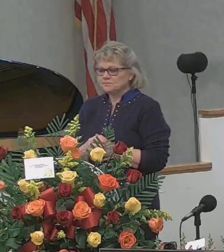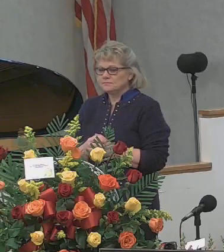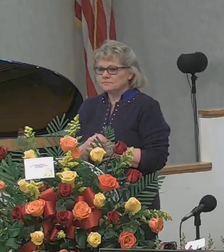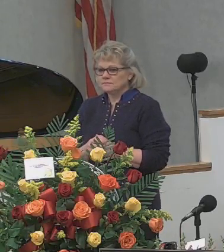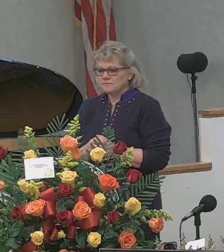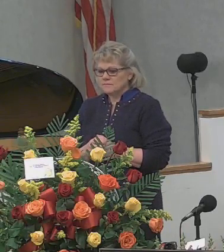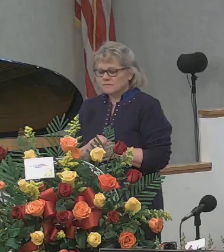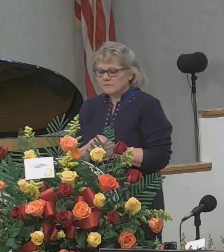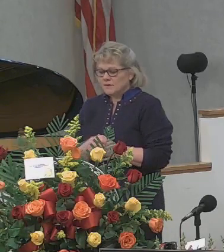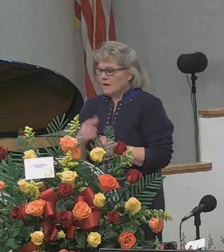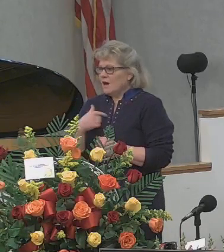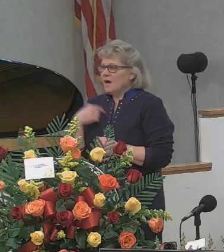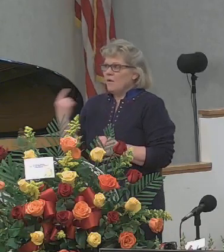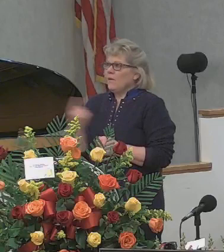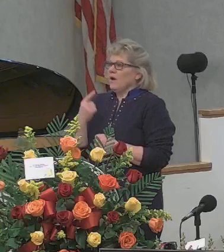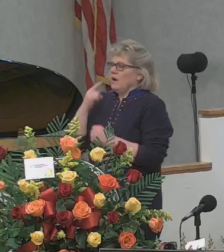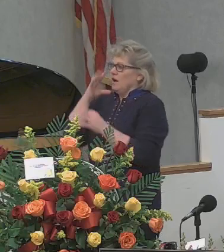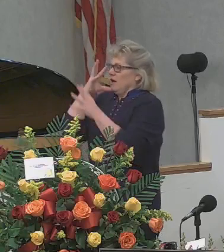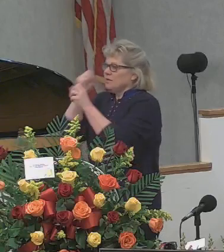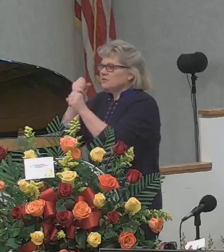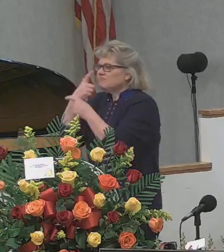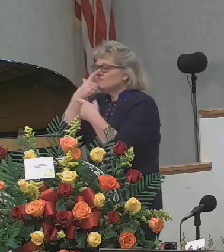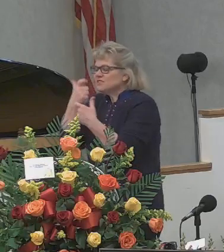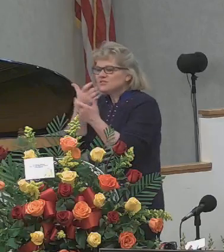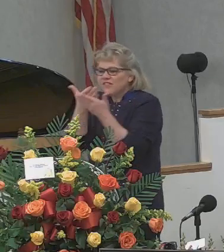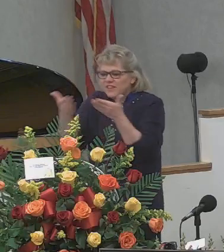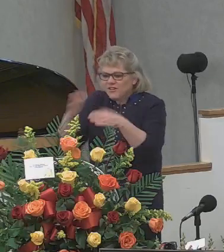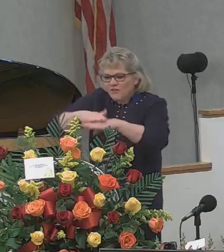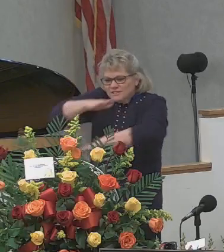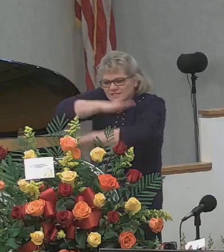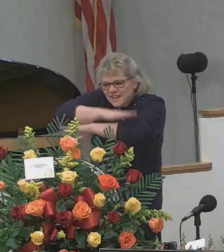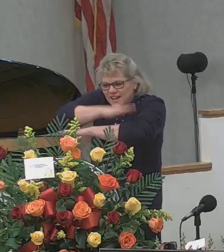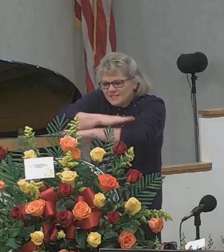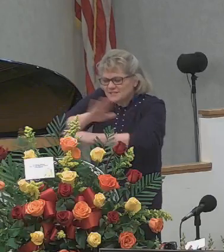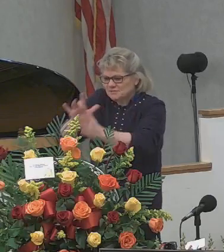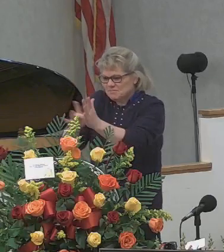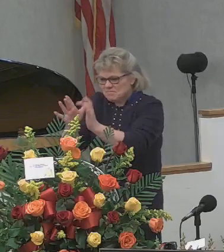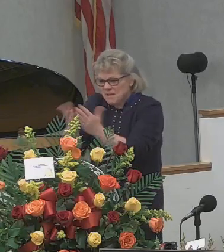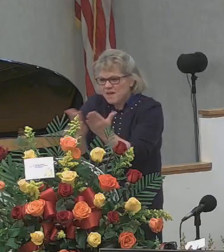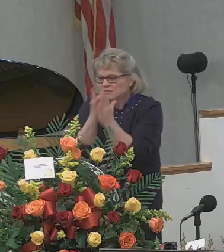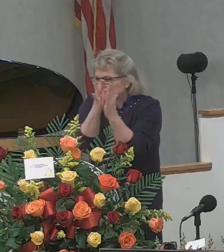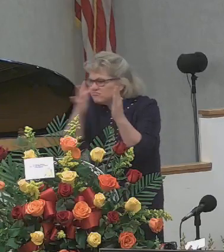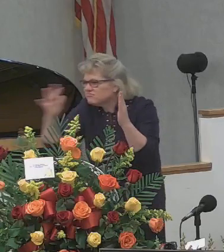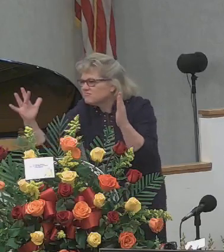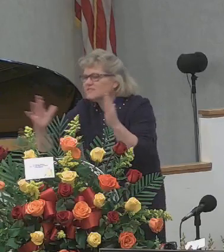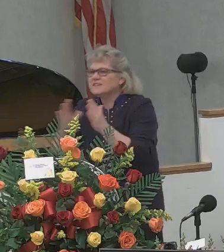I was always so fascinated with all his little trinkets on his desk and his Bibles and his